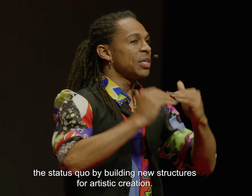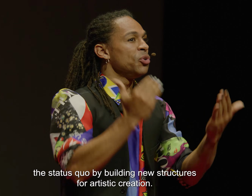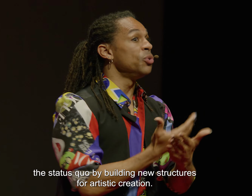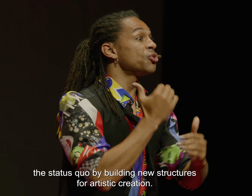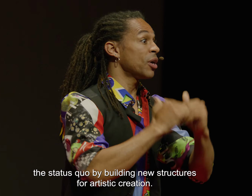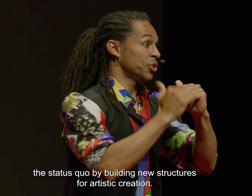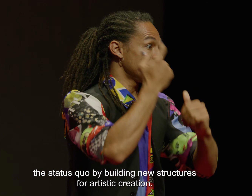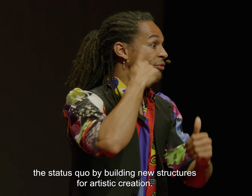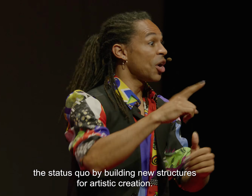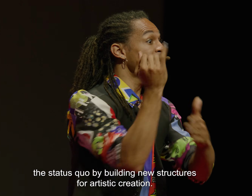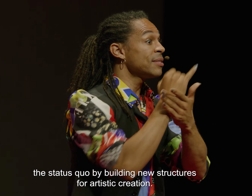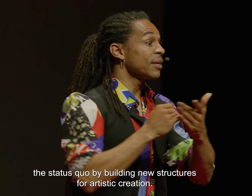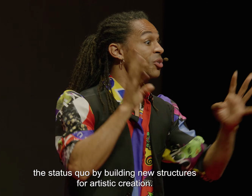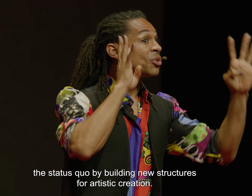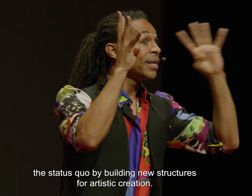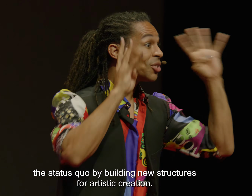building new structures for artistic creation.